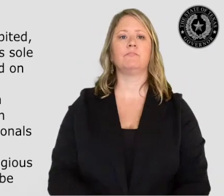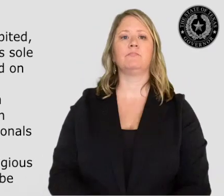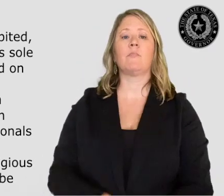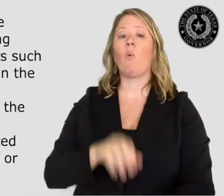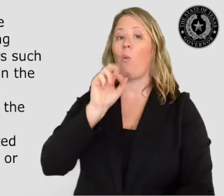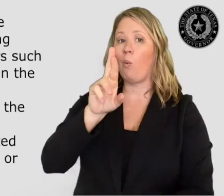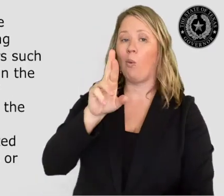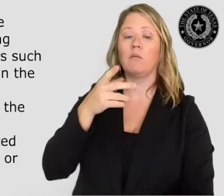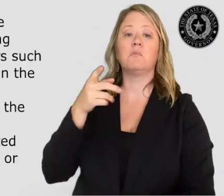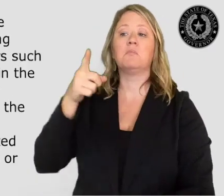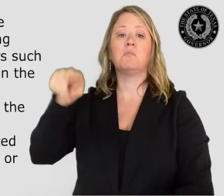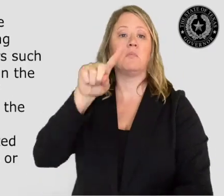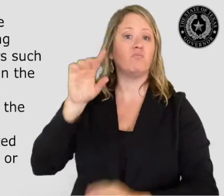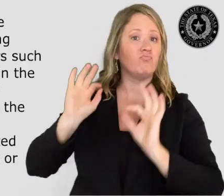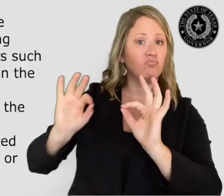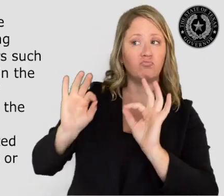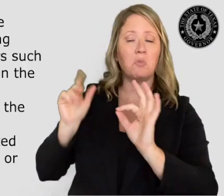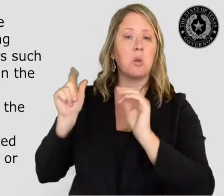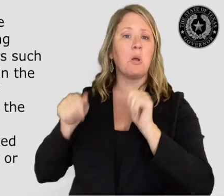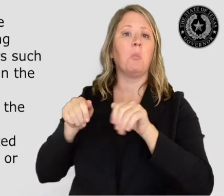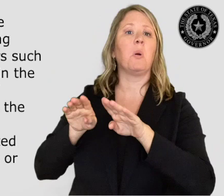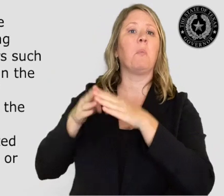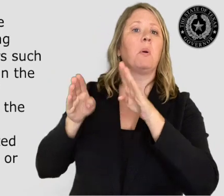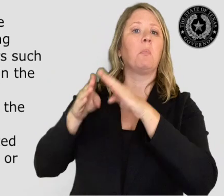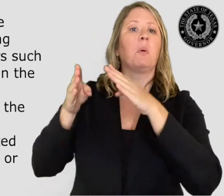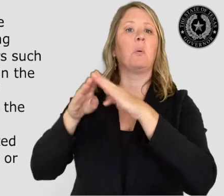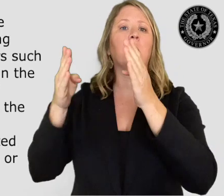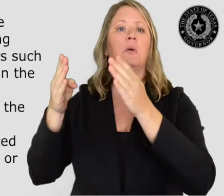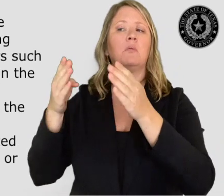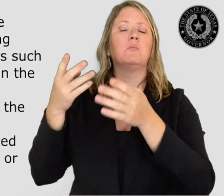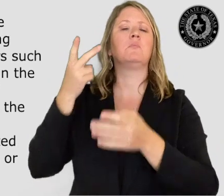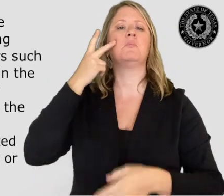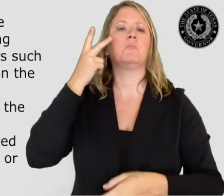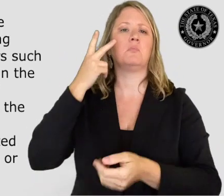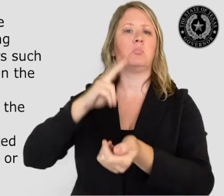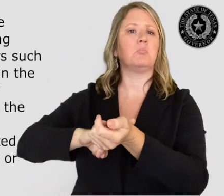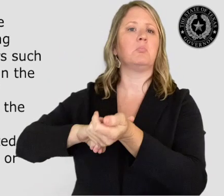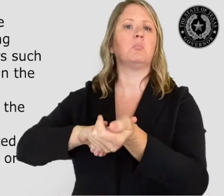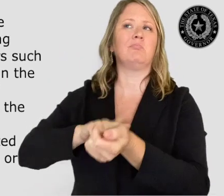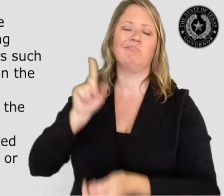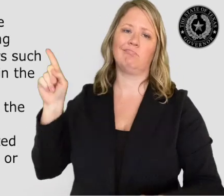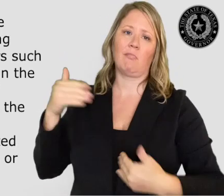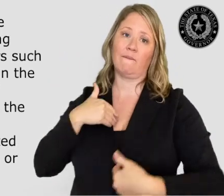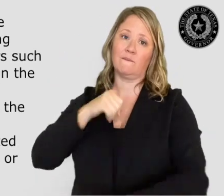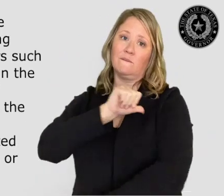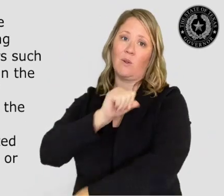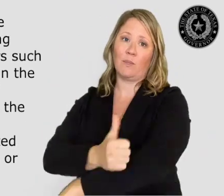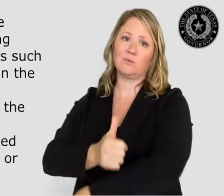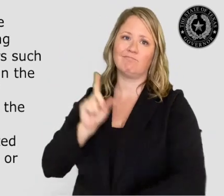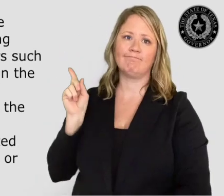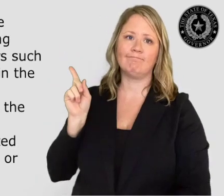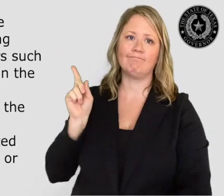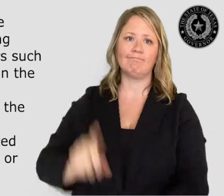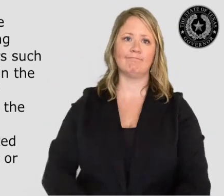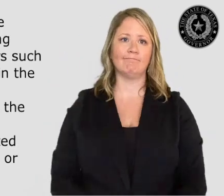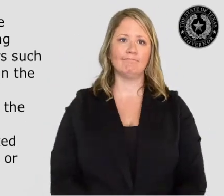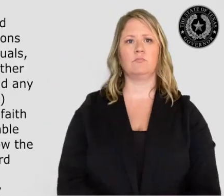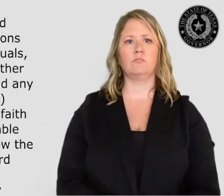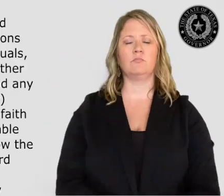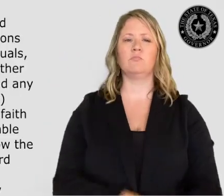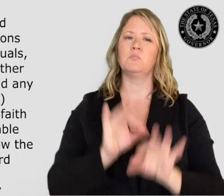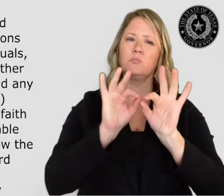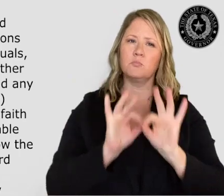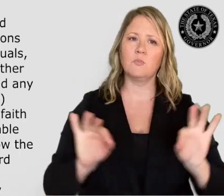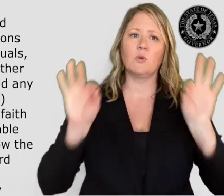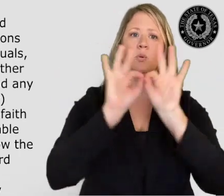be permitted in the county, including based on factors such as an increase in the transmission of COVID-19 or in the amount of COVID-19 related hospitalizations or fatalities.